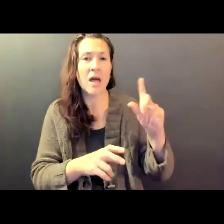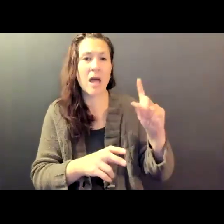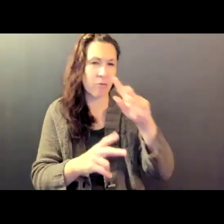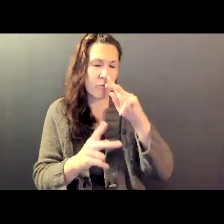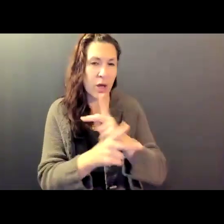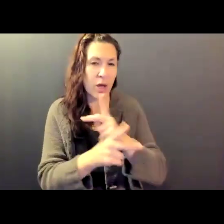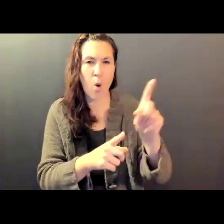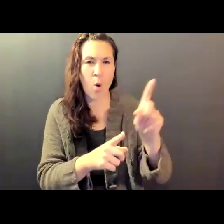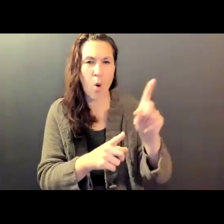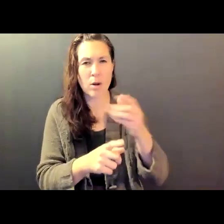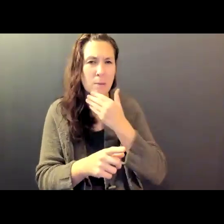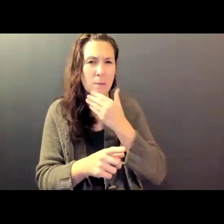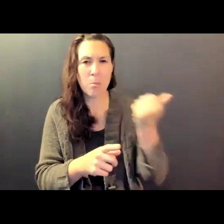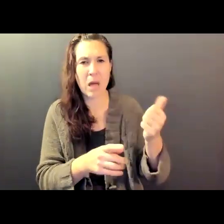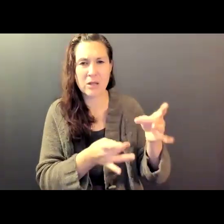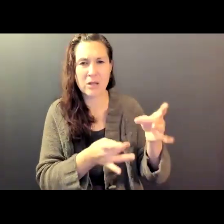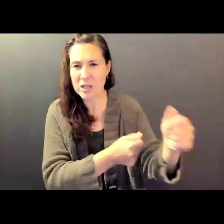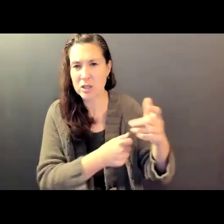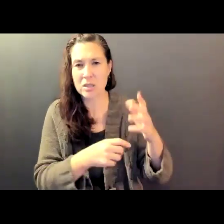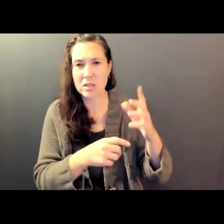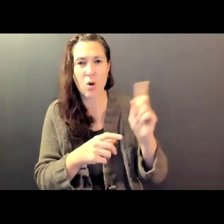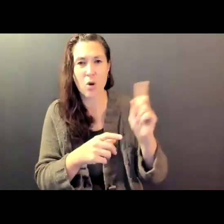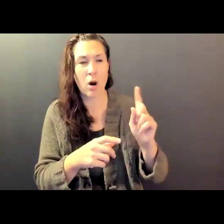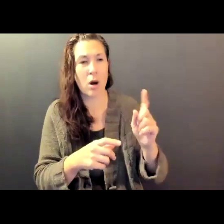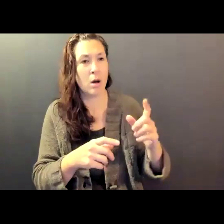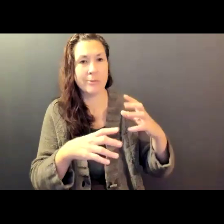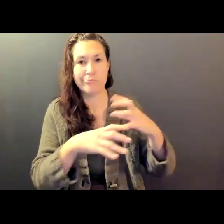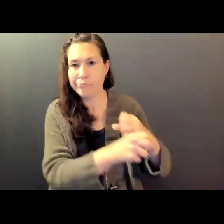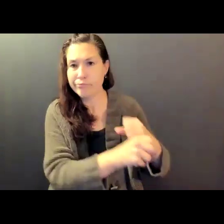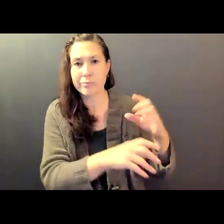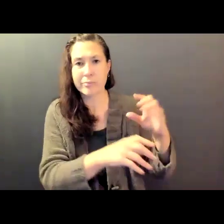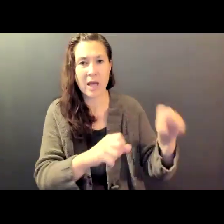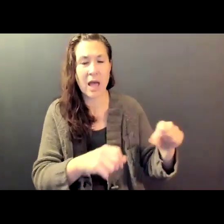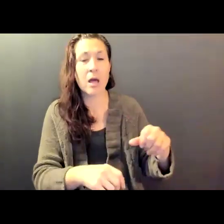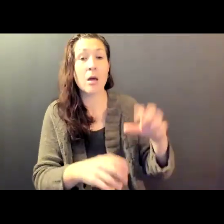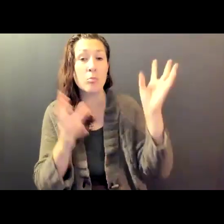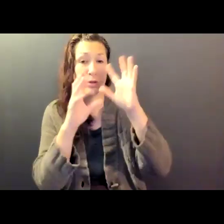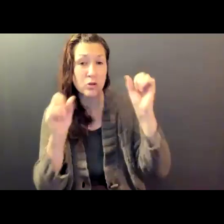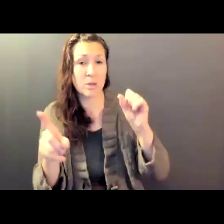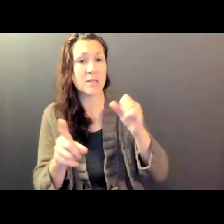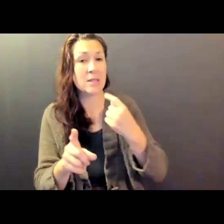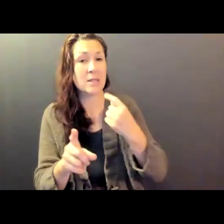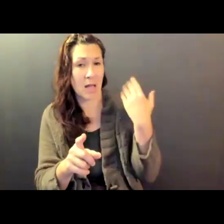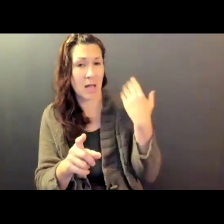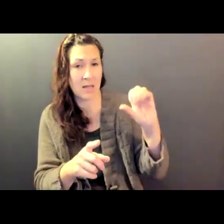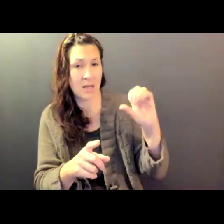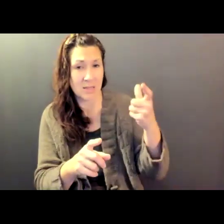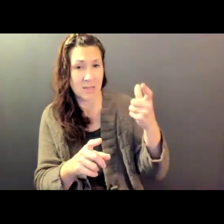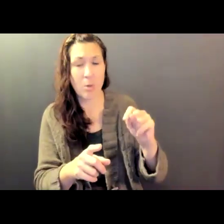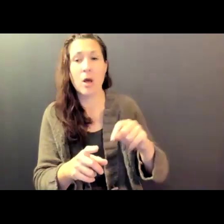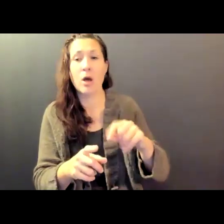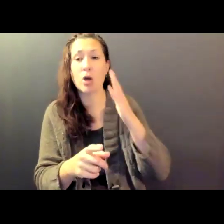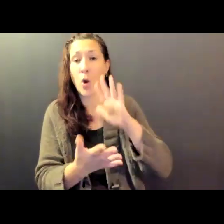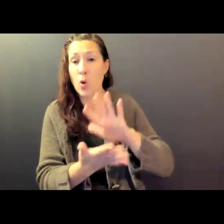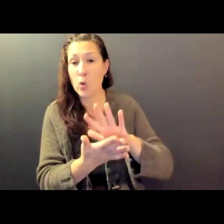launched our process with department heads in September. She was very clear. Schools had to do the hard work last year when we